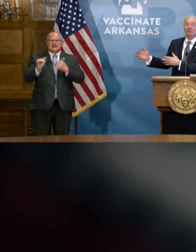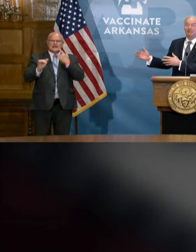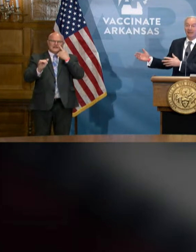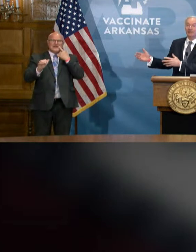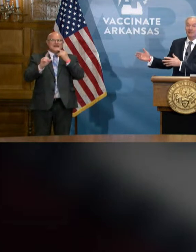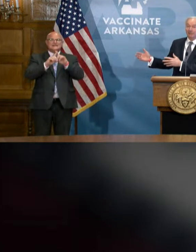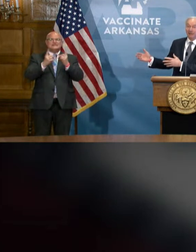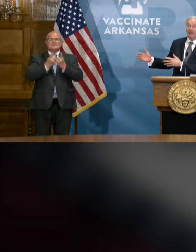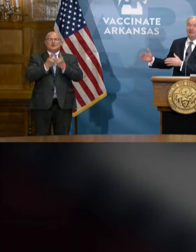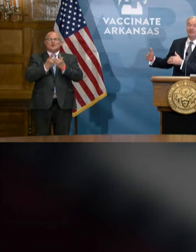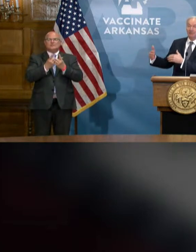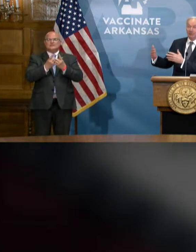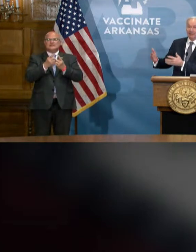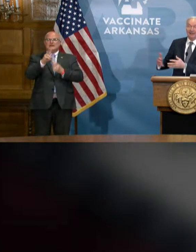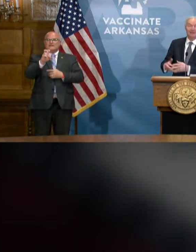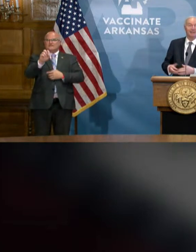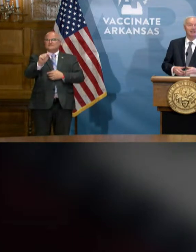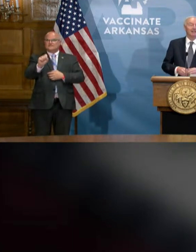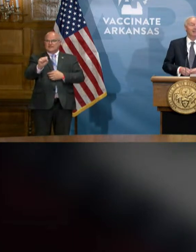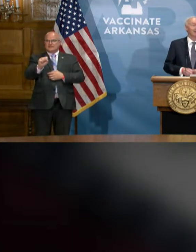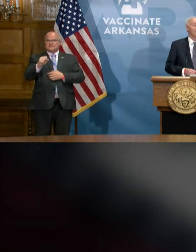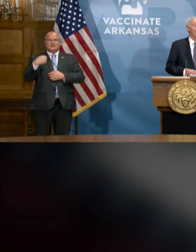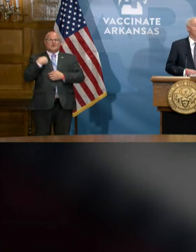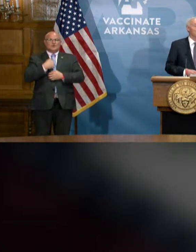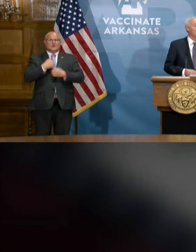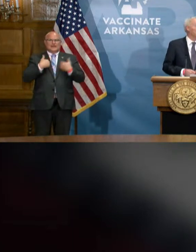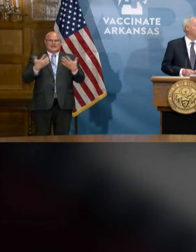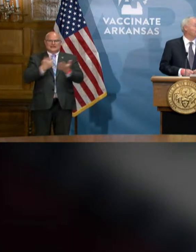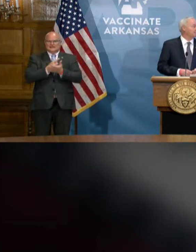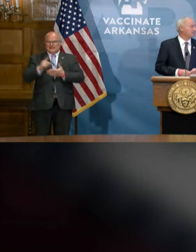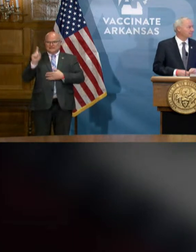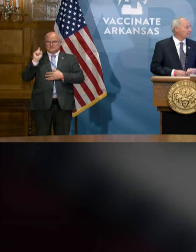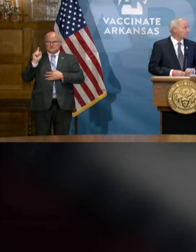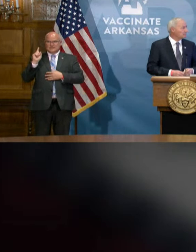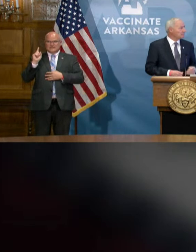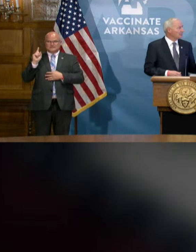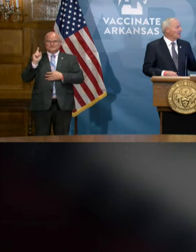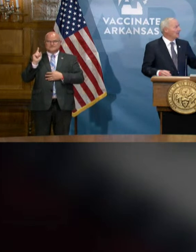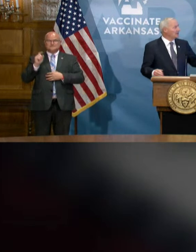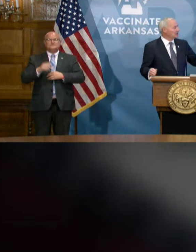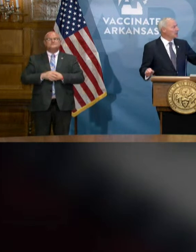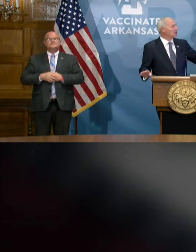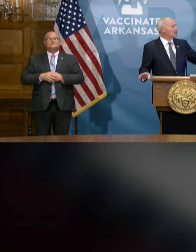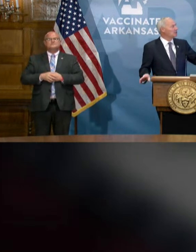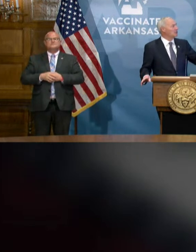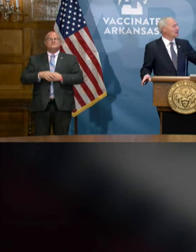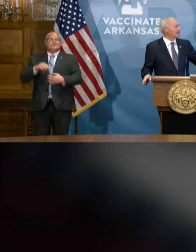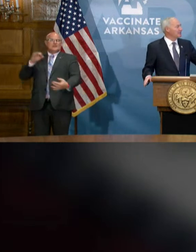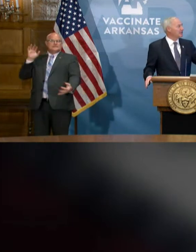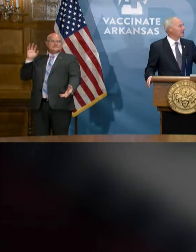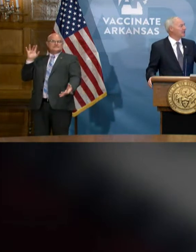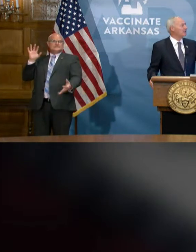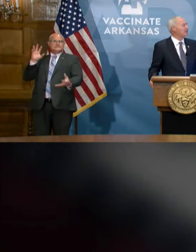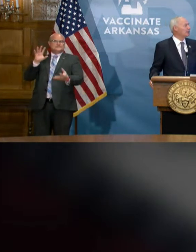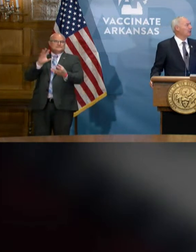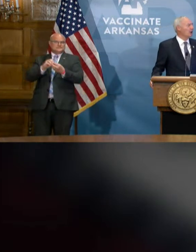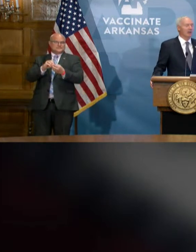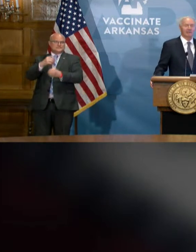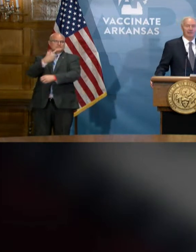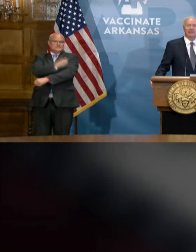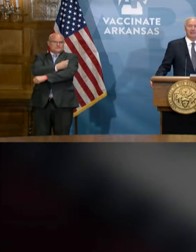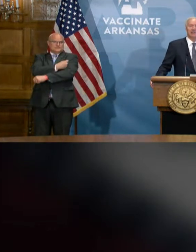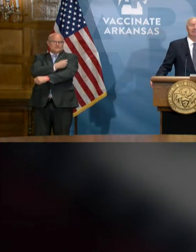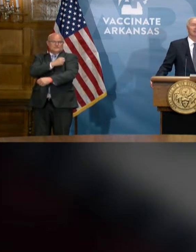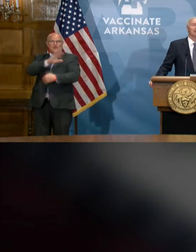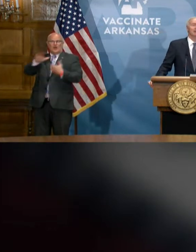the Department of Veterans Affairs that we had here last week. The total doses administered through